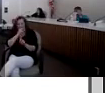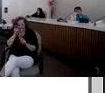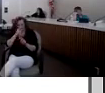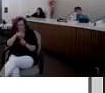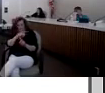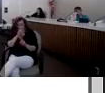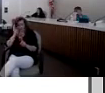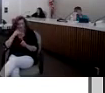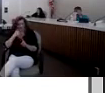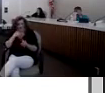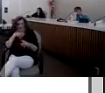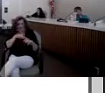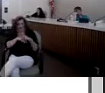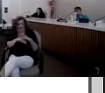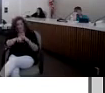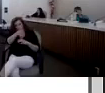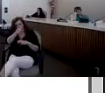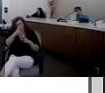those buildings?